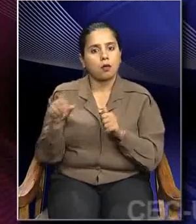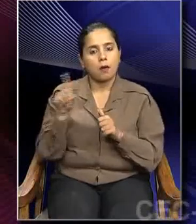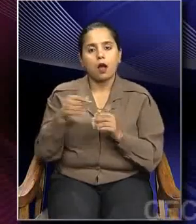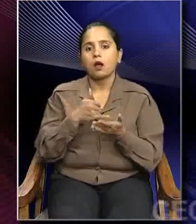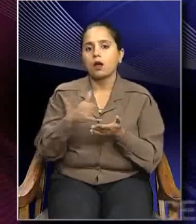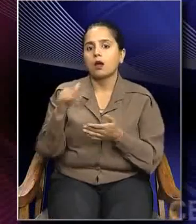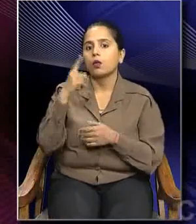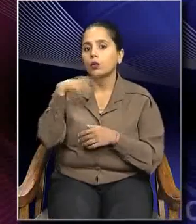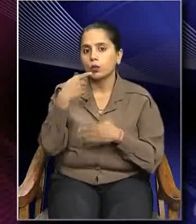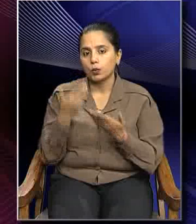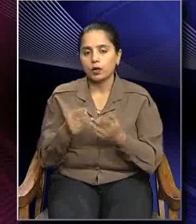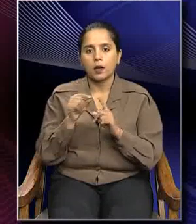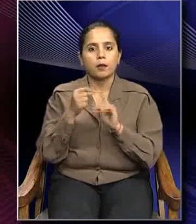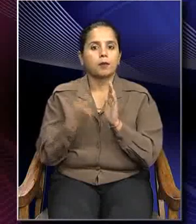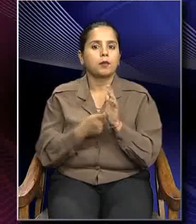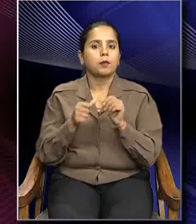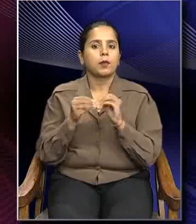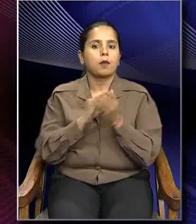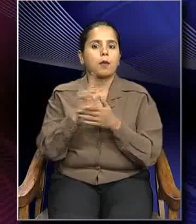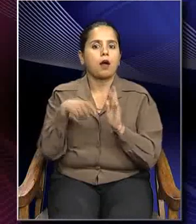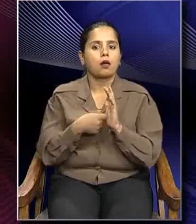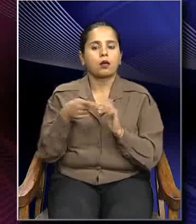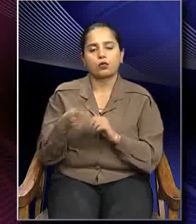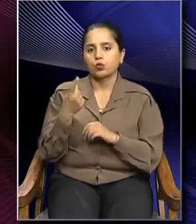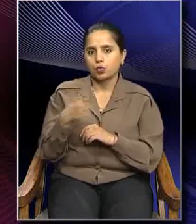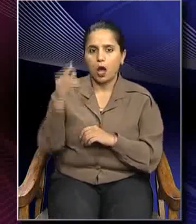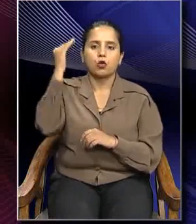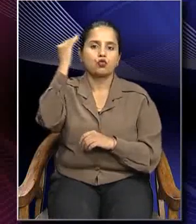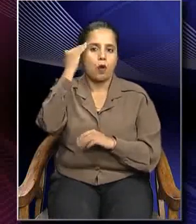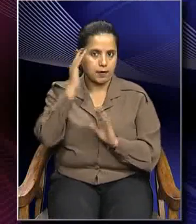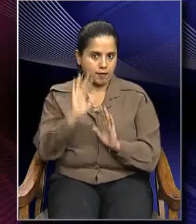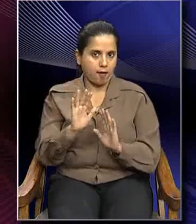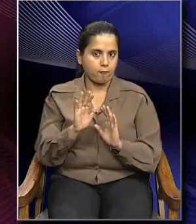rejected by the Prabhakar as the valid means of knowledge.